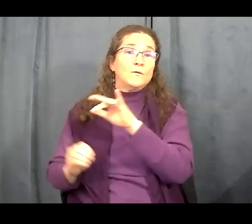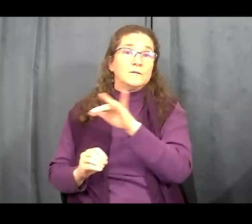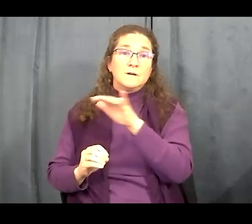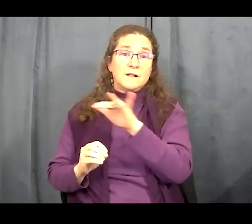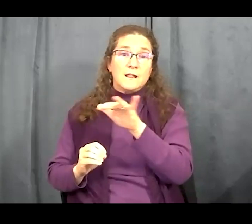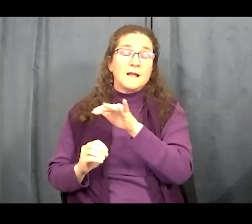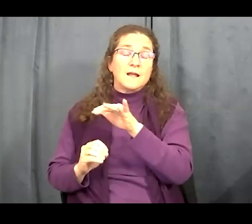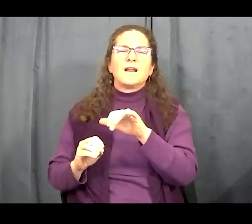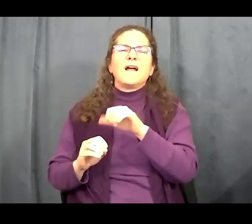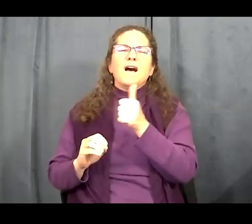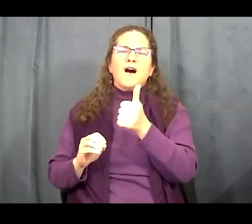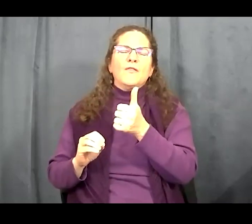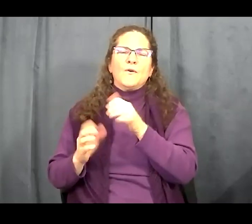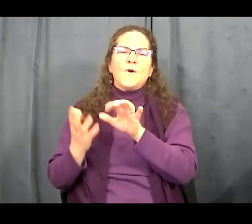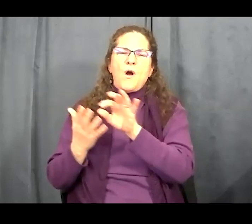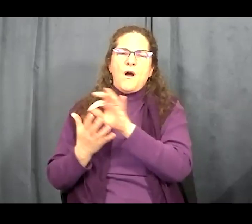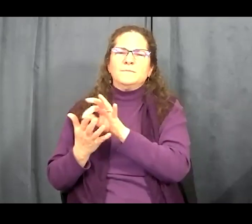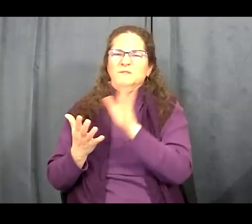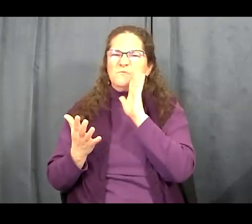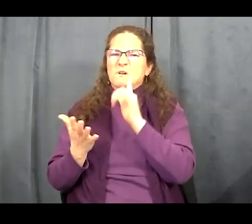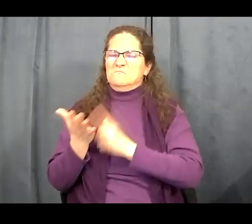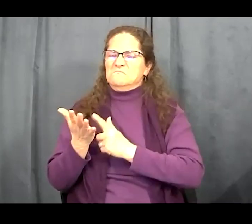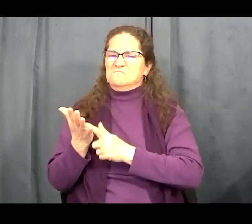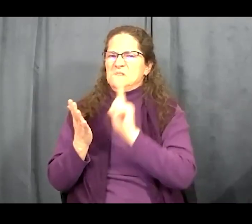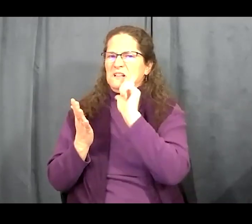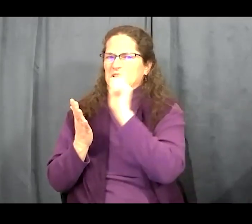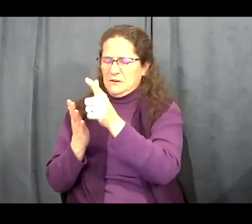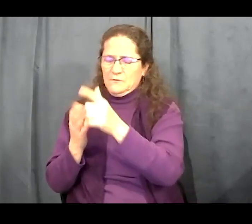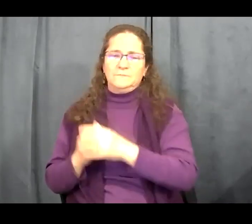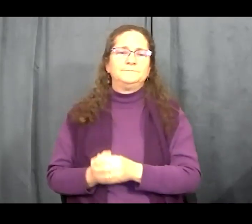another way to hit that third level, and we'll talk about that more later.